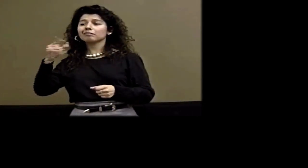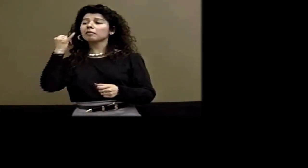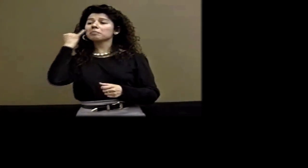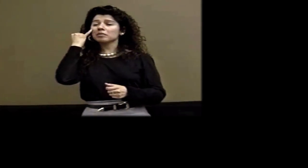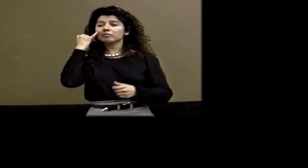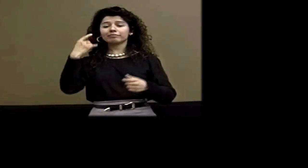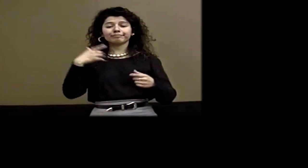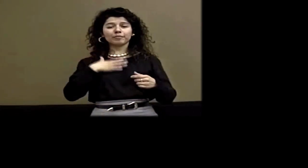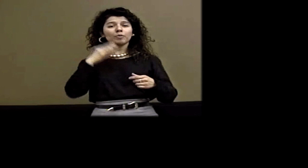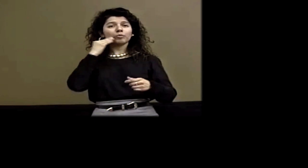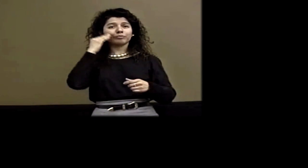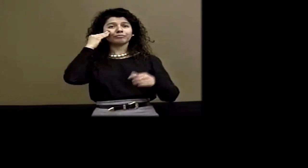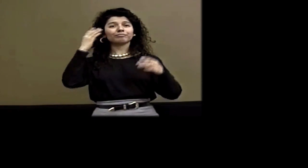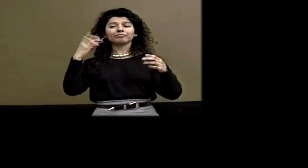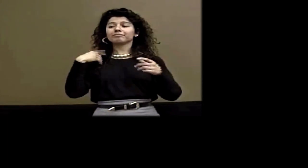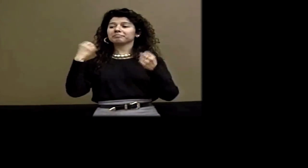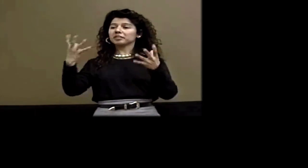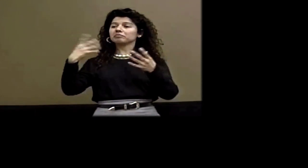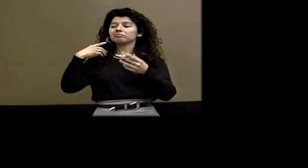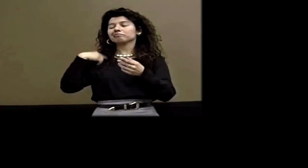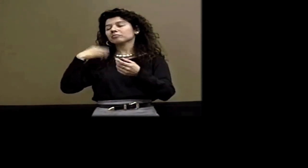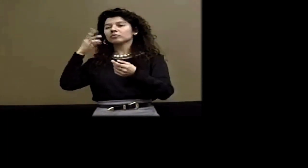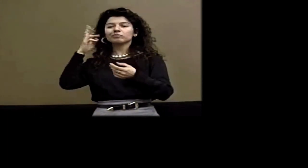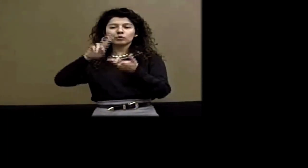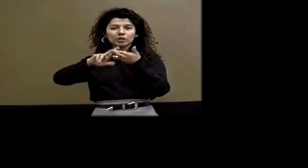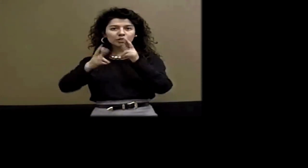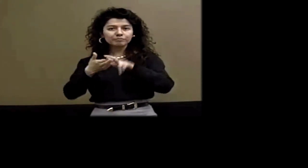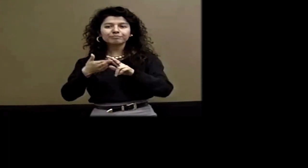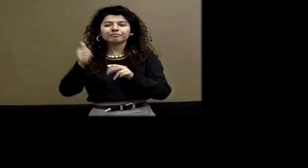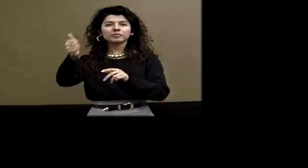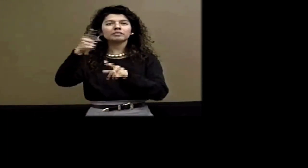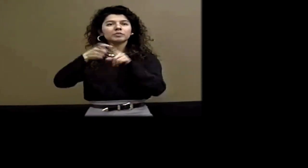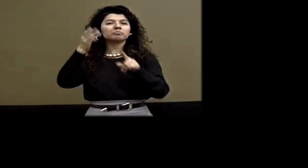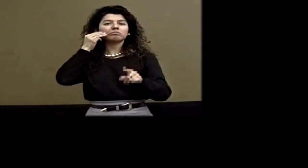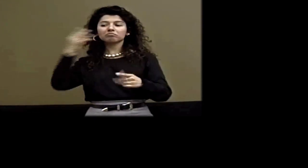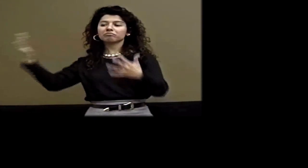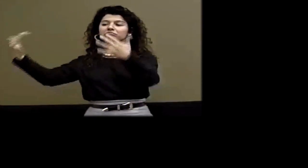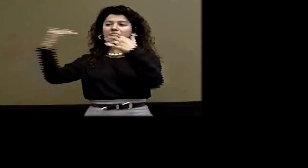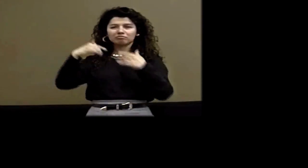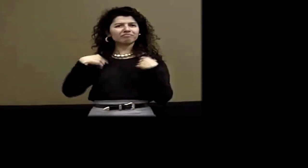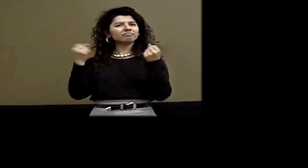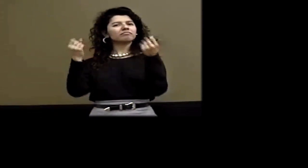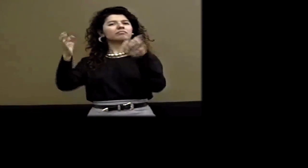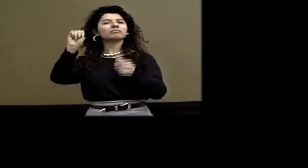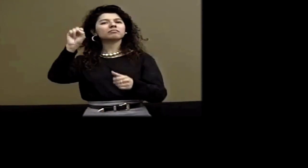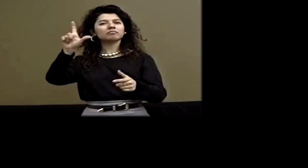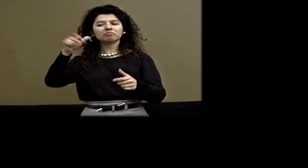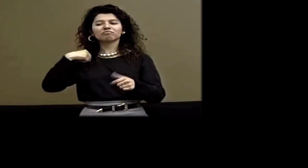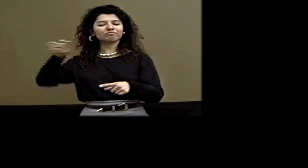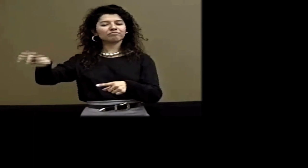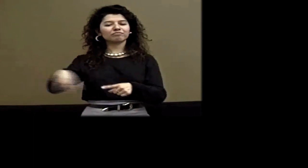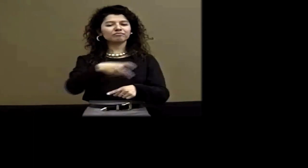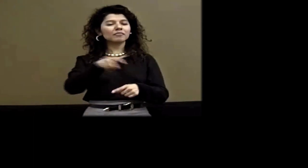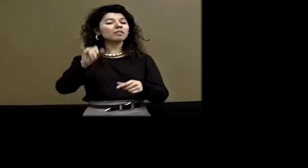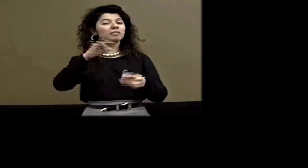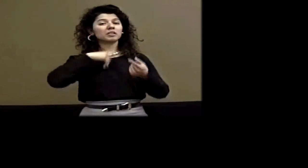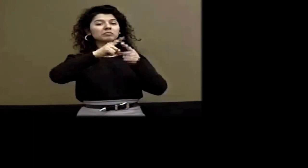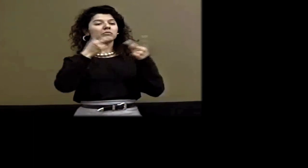Language, but I am still able to use Mexican Sign Language with my relatives when they visit from Mexico. And if friends